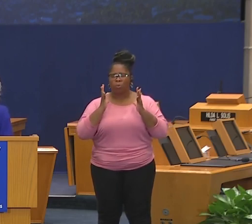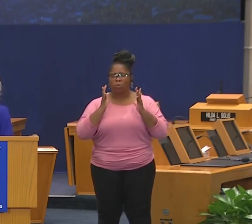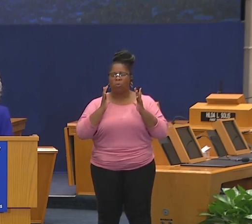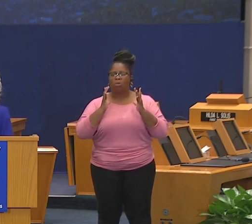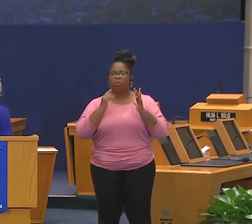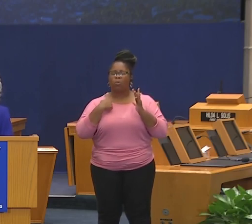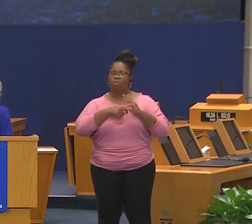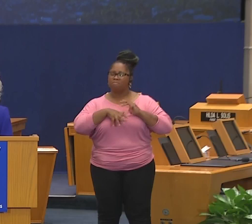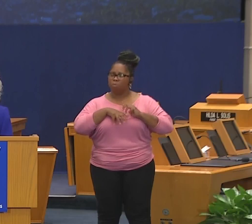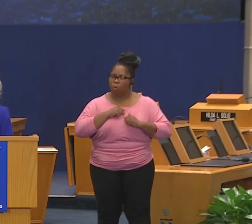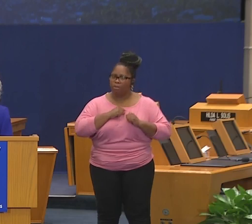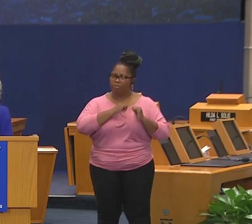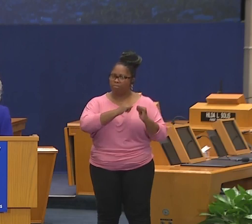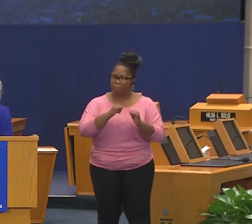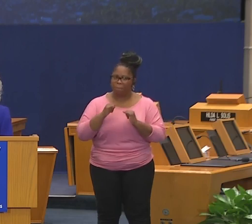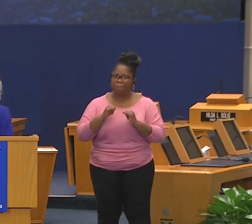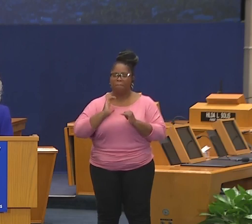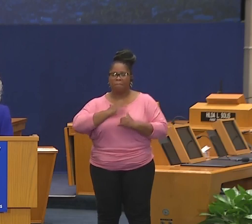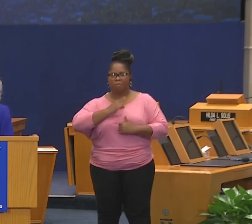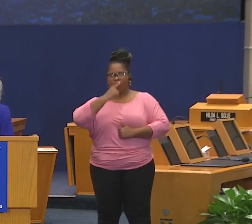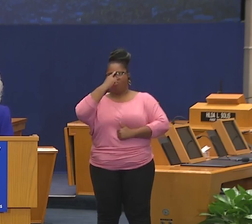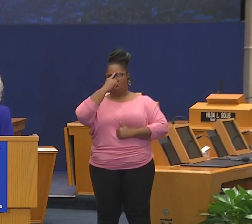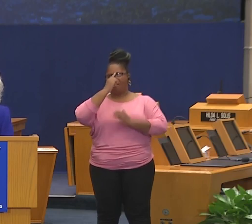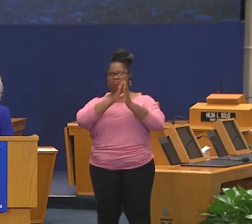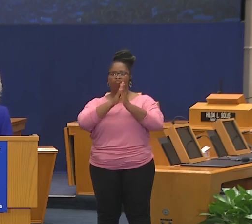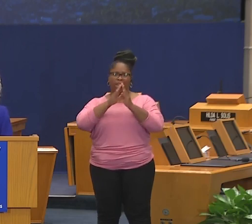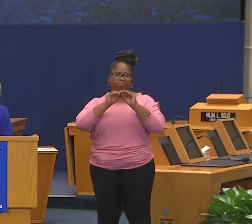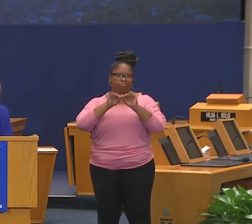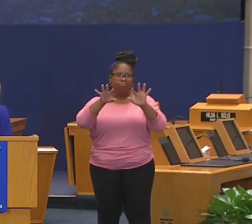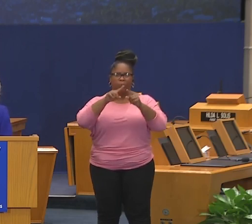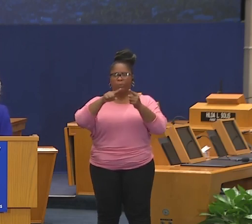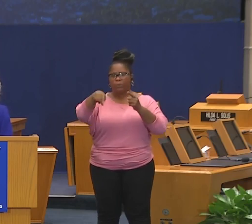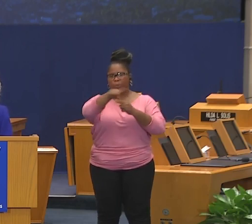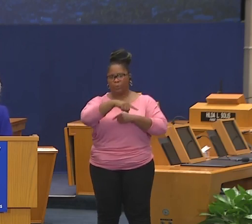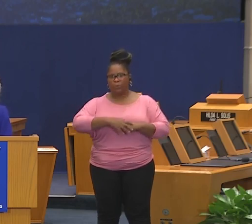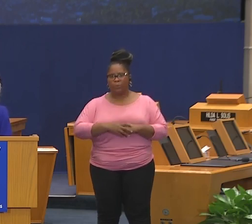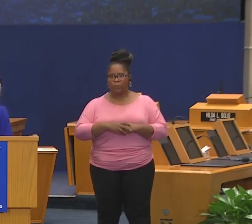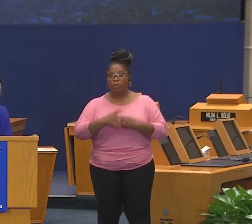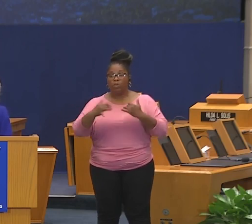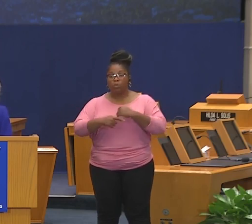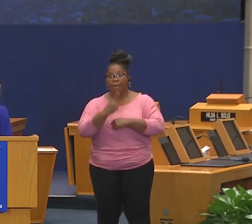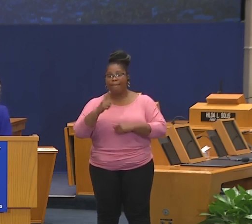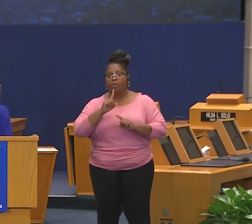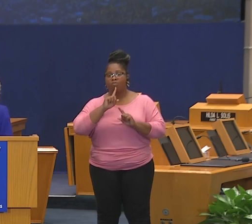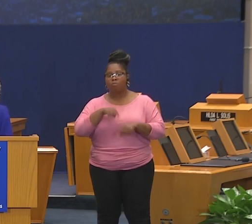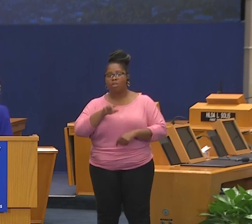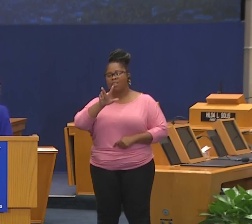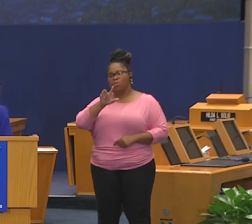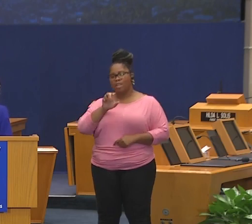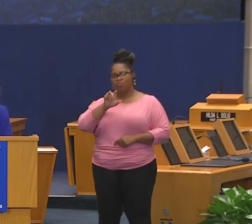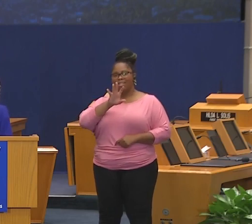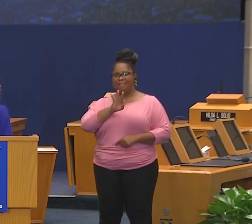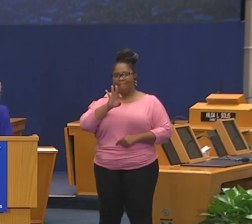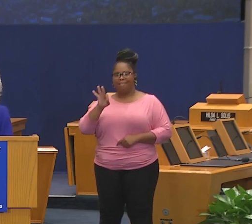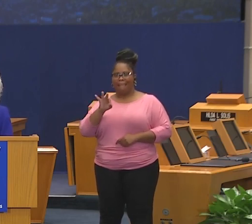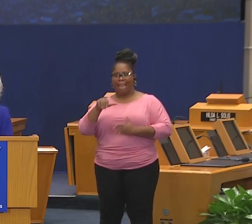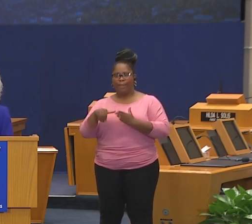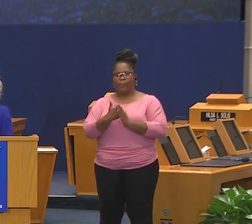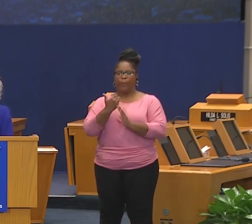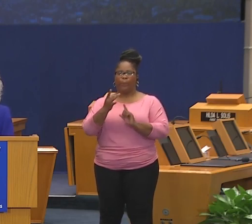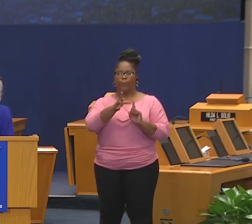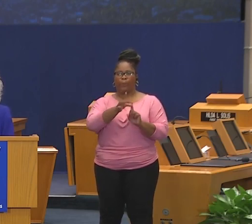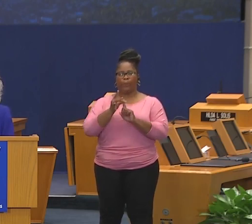prayers go out to all of you. Today, we're also reporting 399 new cases. Over the